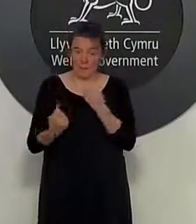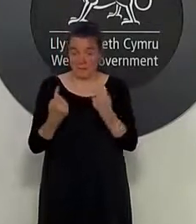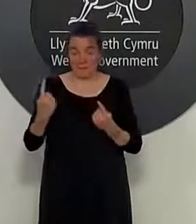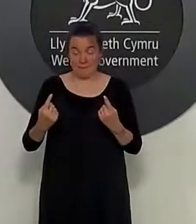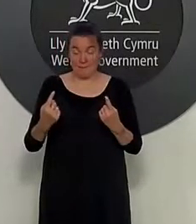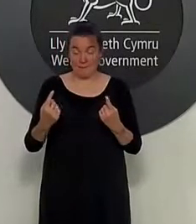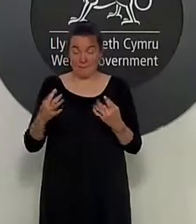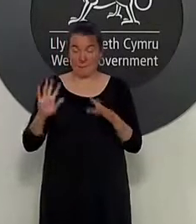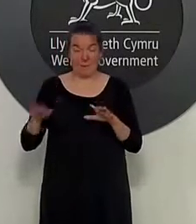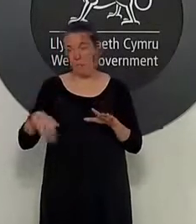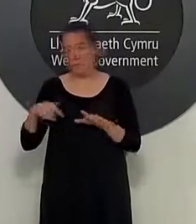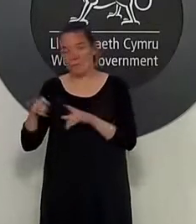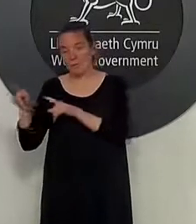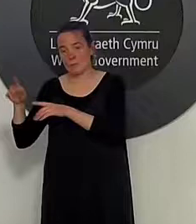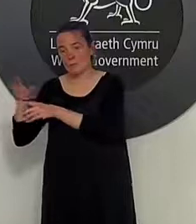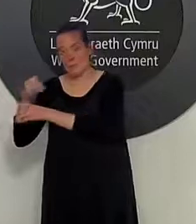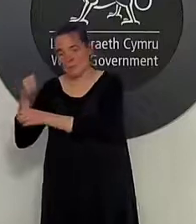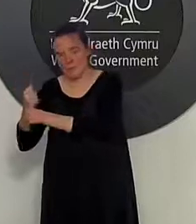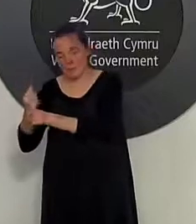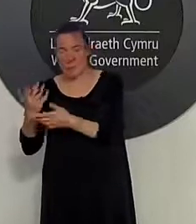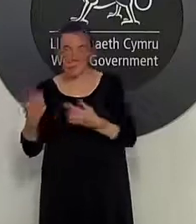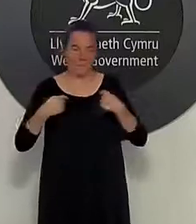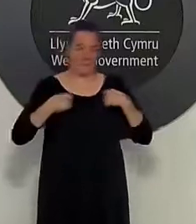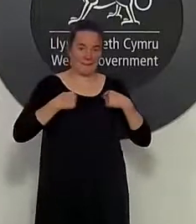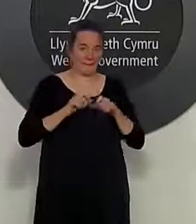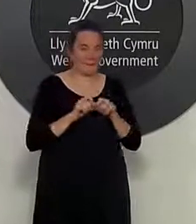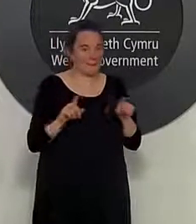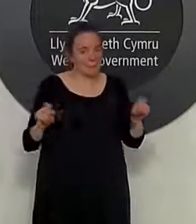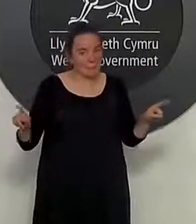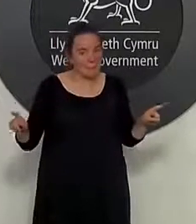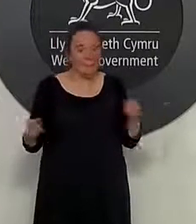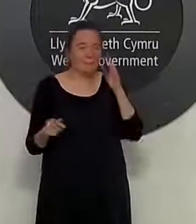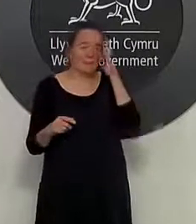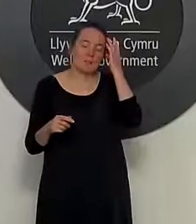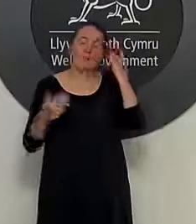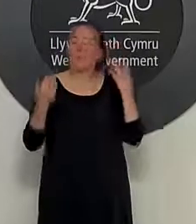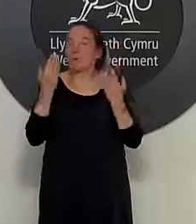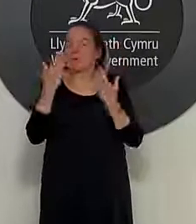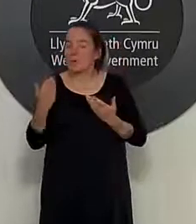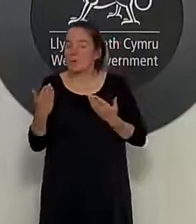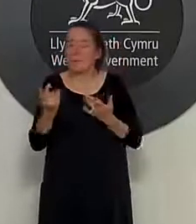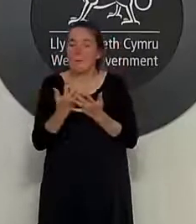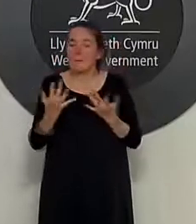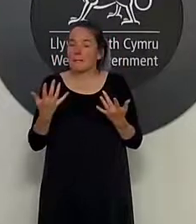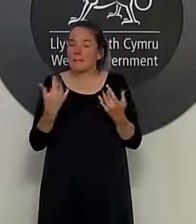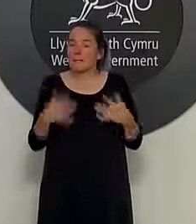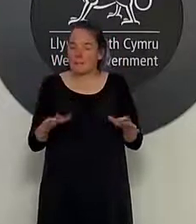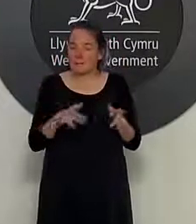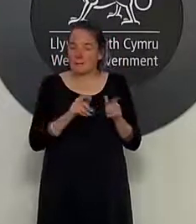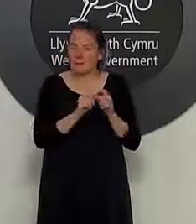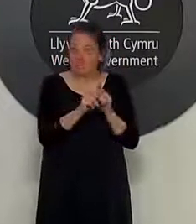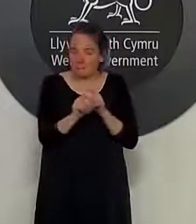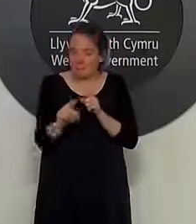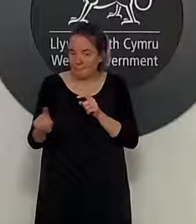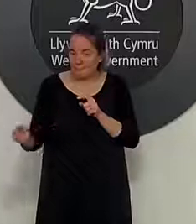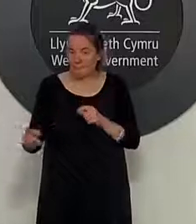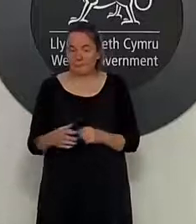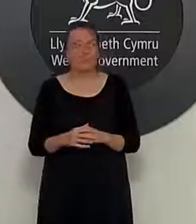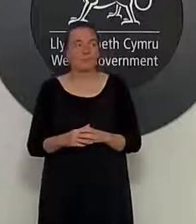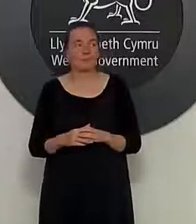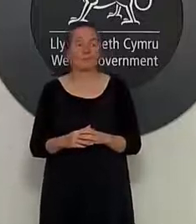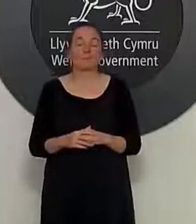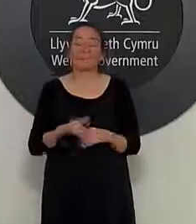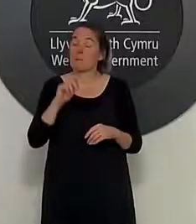I'm afraid I don't have in my head the extent to which they have been issued. But it will remain a